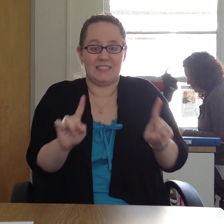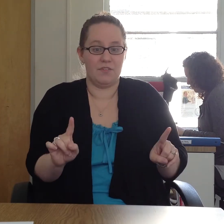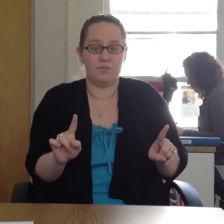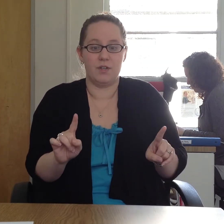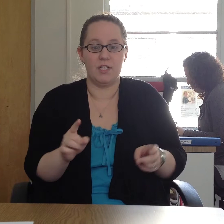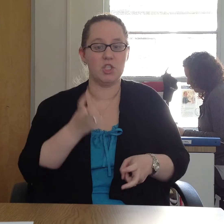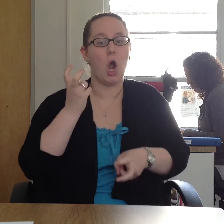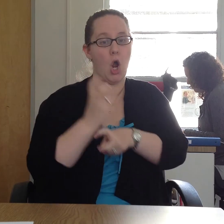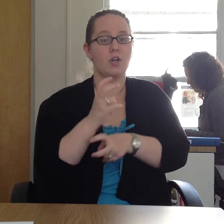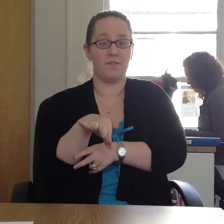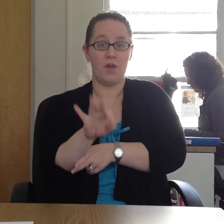Victims